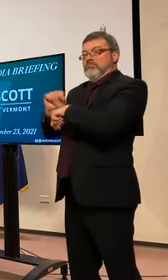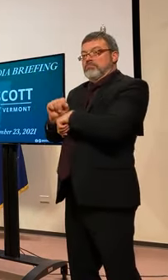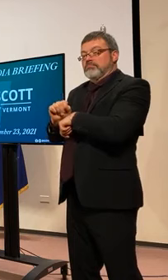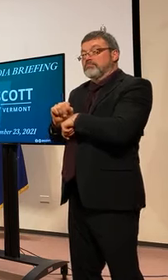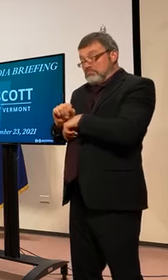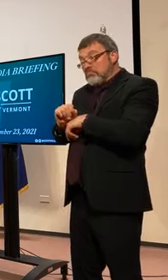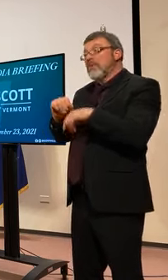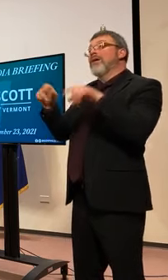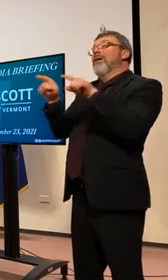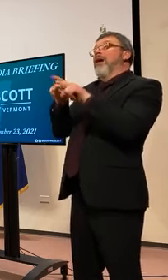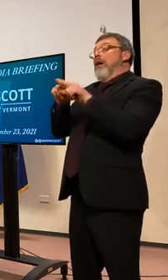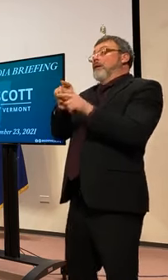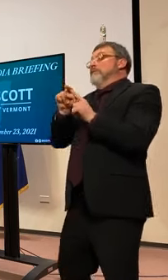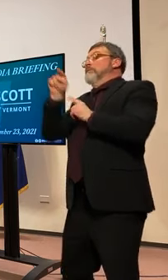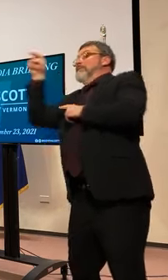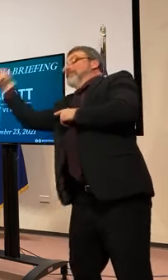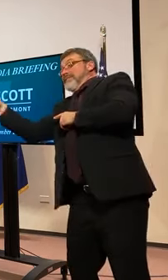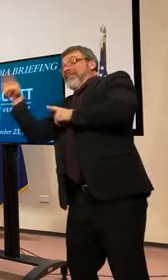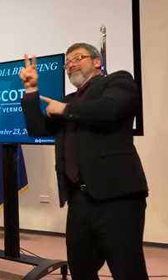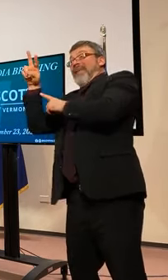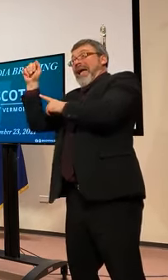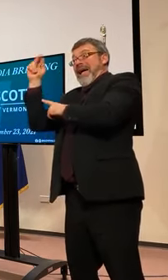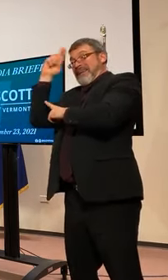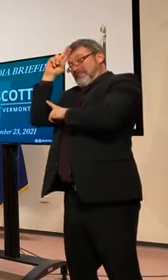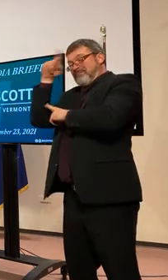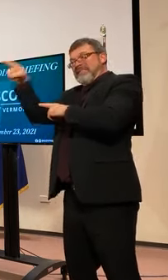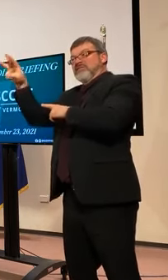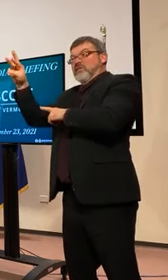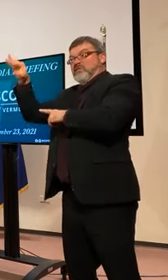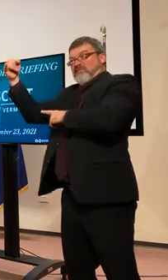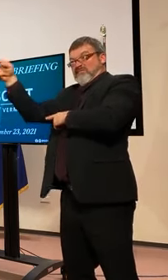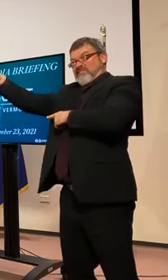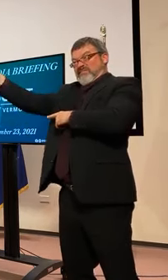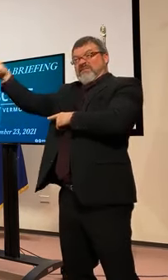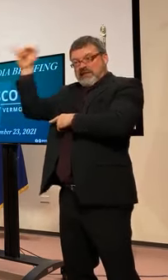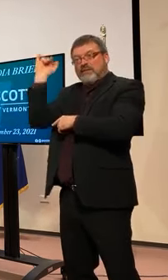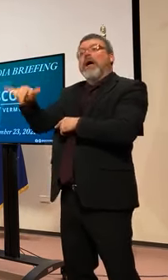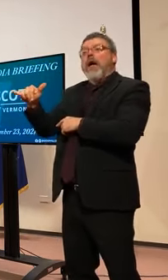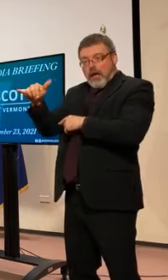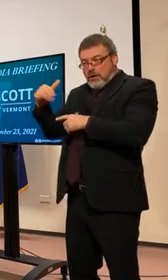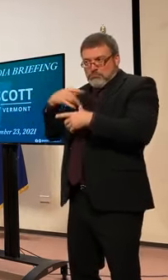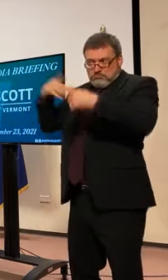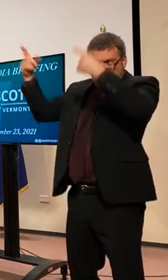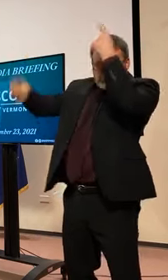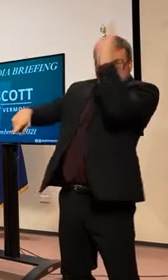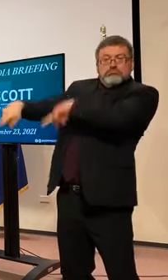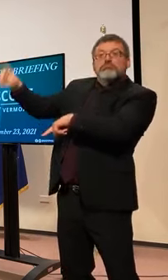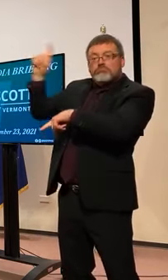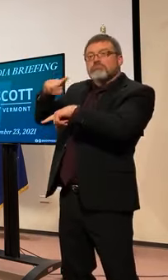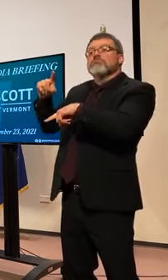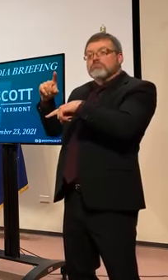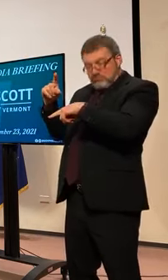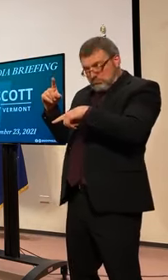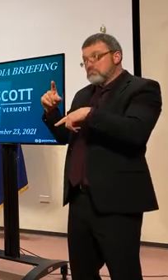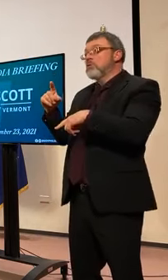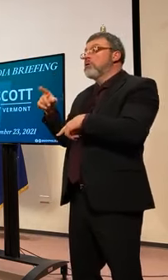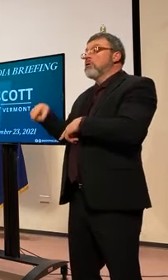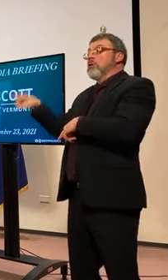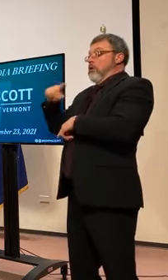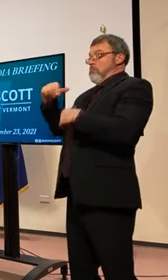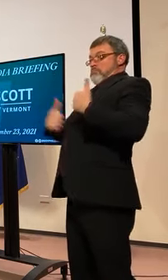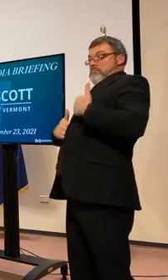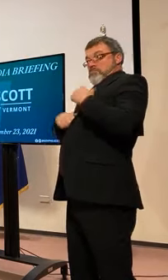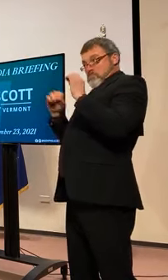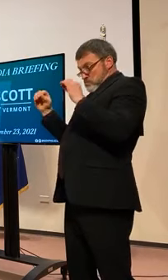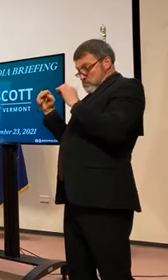Junction to discuss extending the agreement, which allows them to serve civilians. Up to 10 mental health beds have